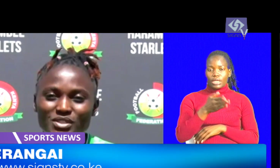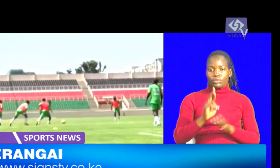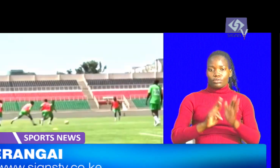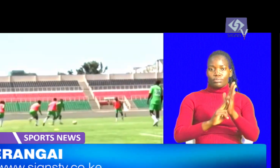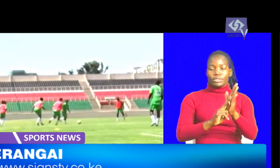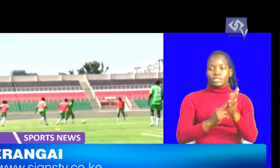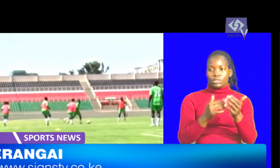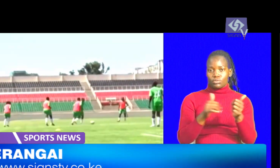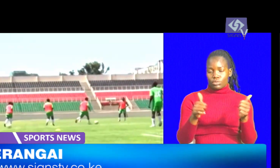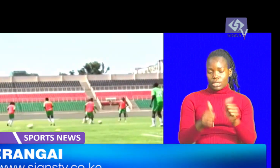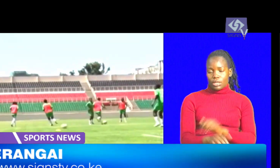wakilisha vizuri.